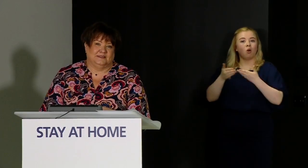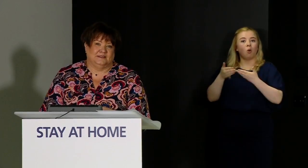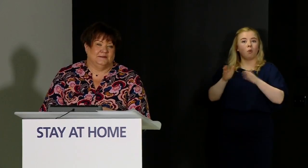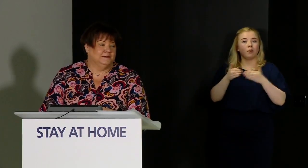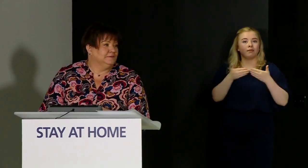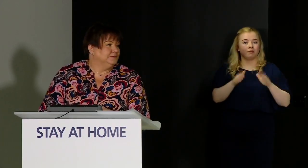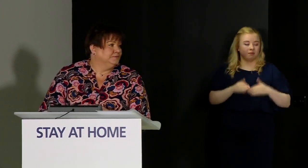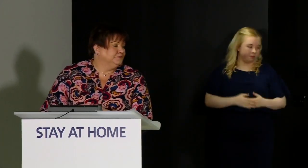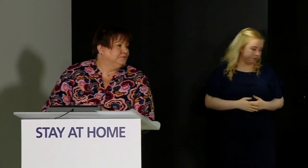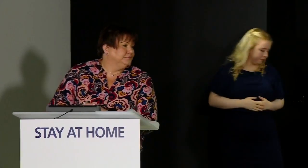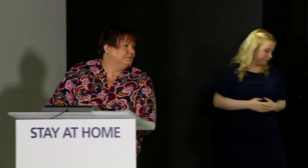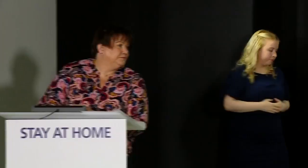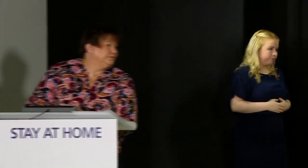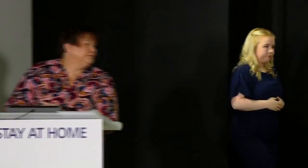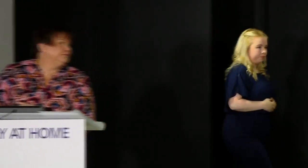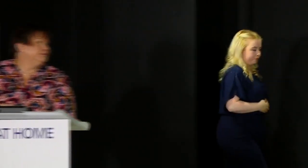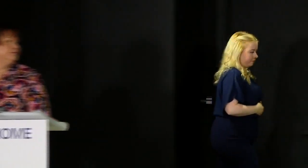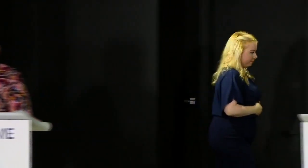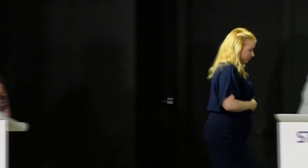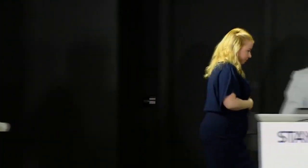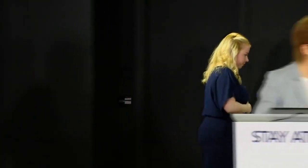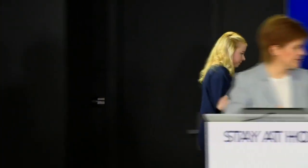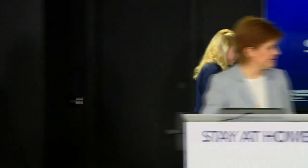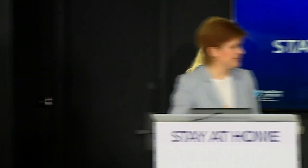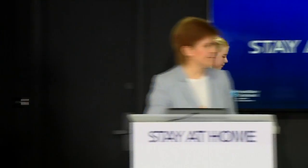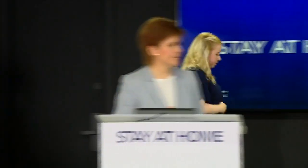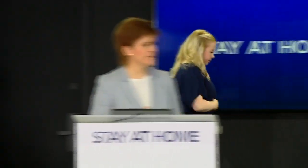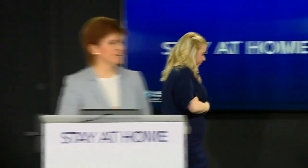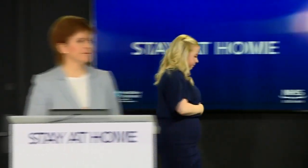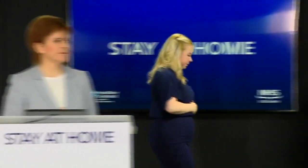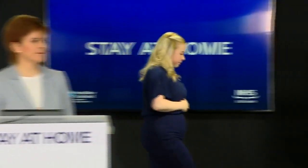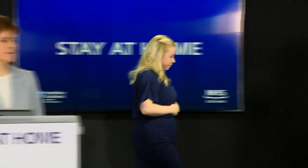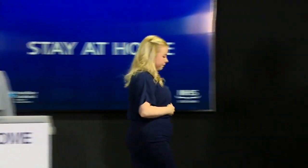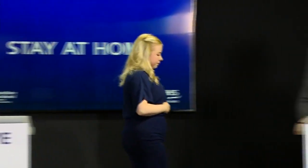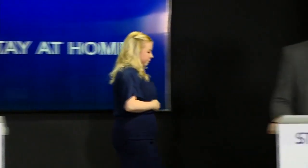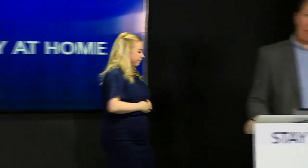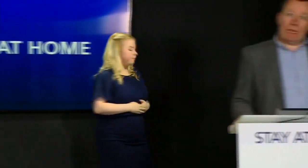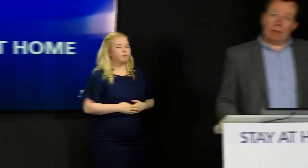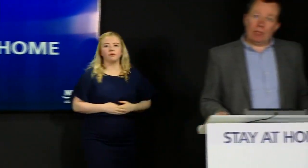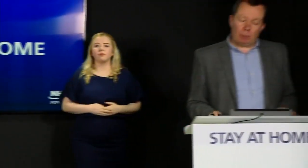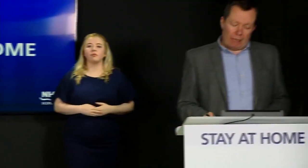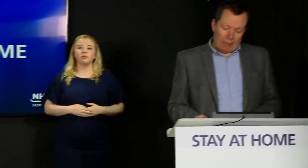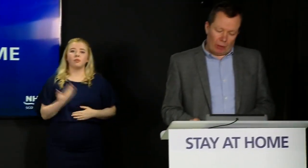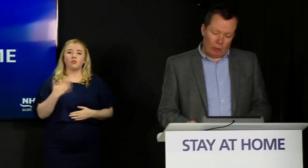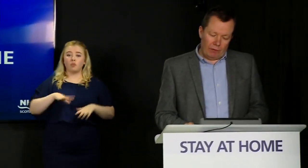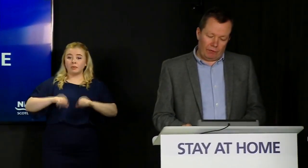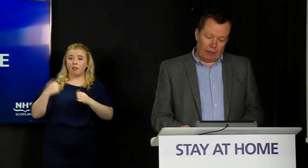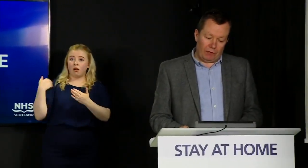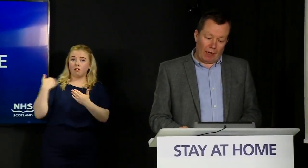services. Thank you, Fiona, and I'll hand over to Professor Leach. Thank you, First Minister. From